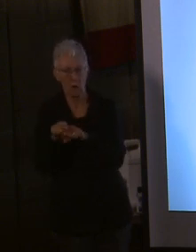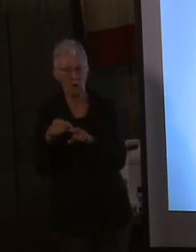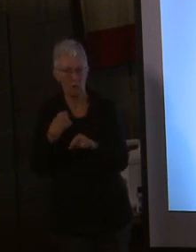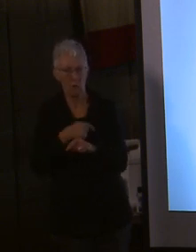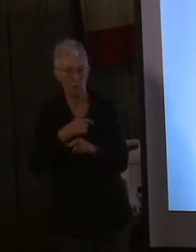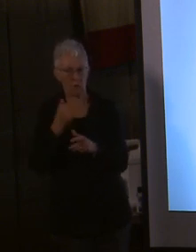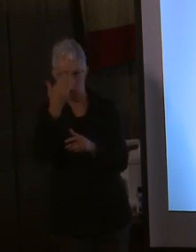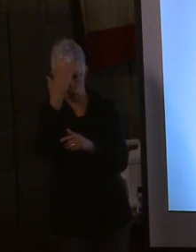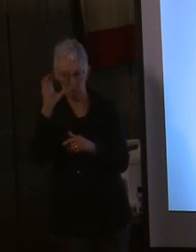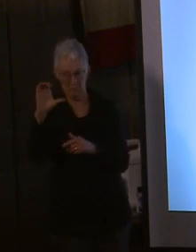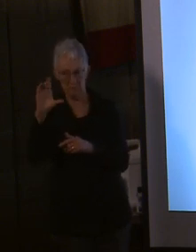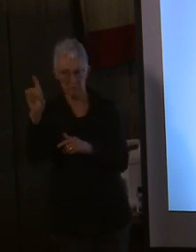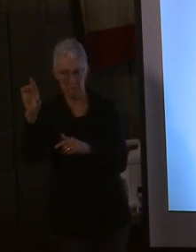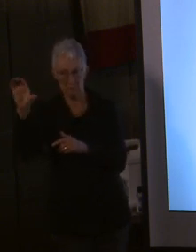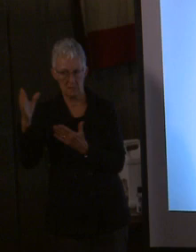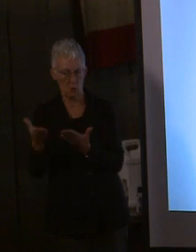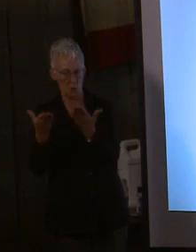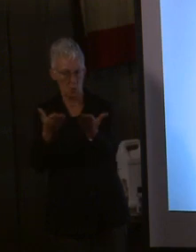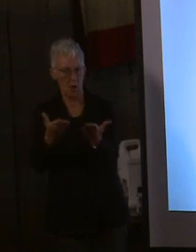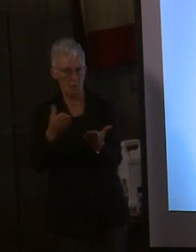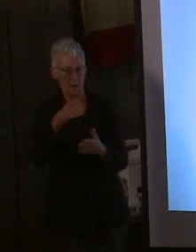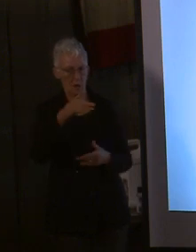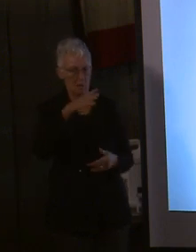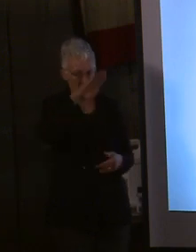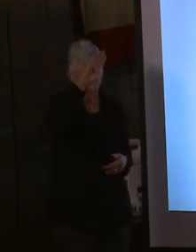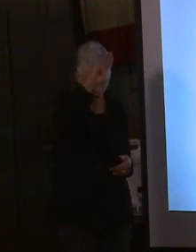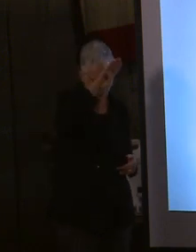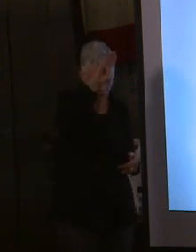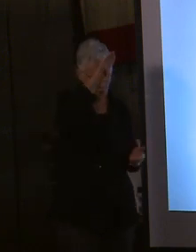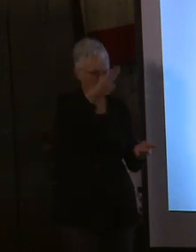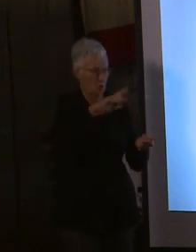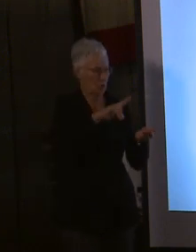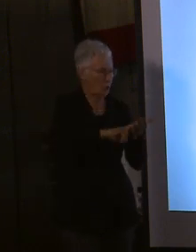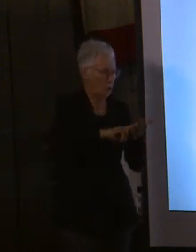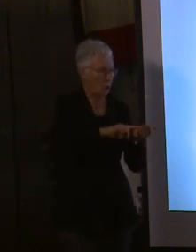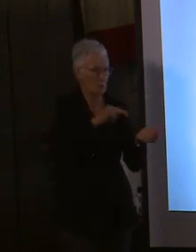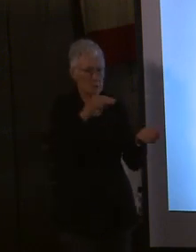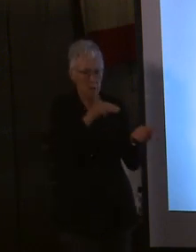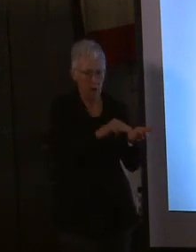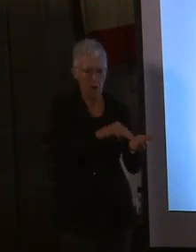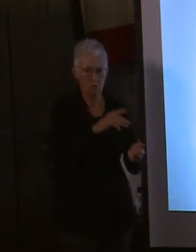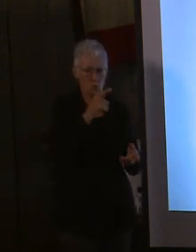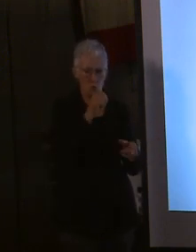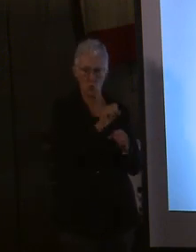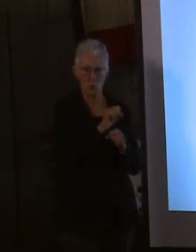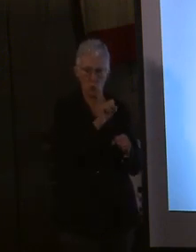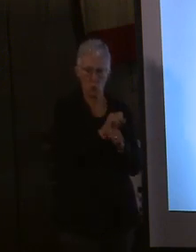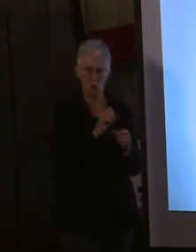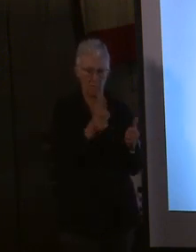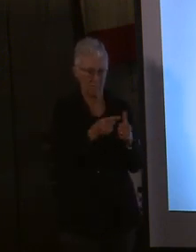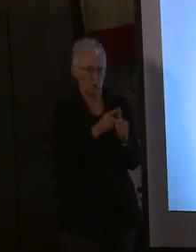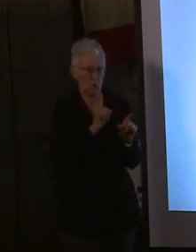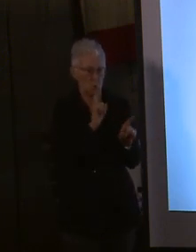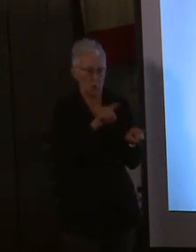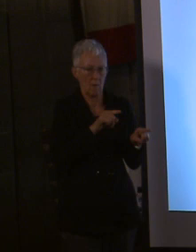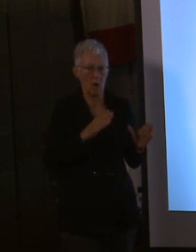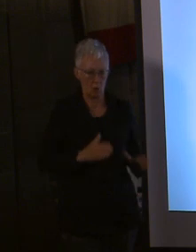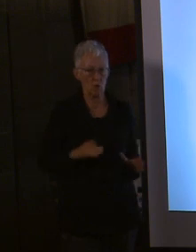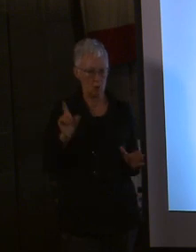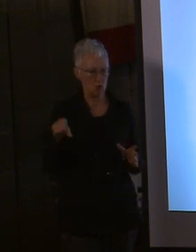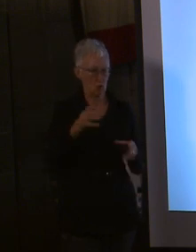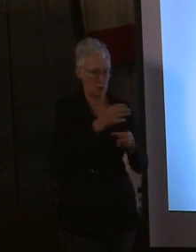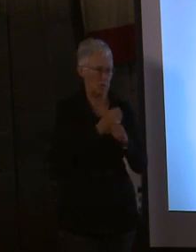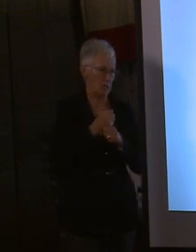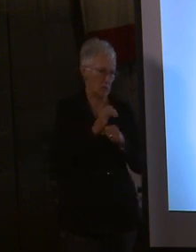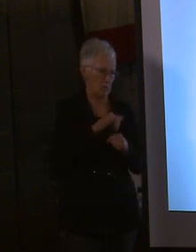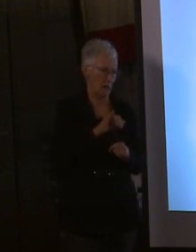particular people as the people who would get the viruses, the vaccinations first. And then we're also looking at community